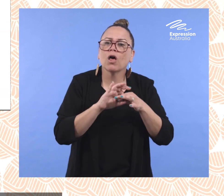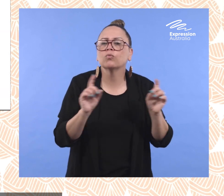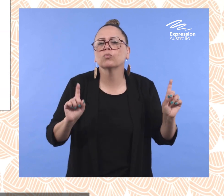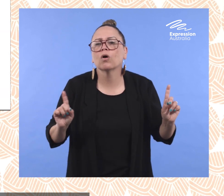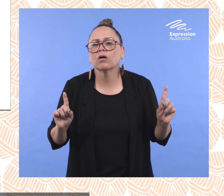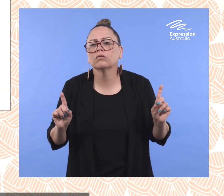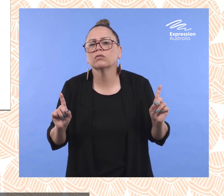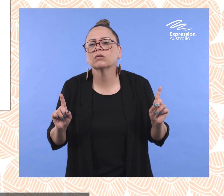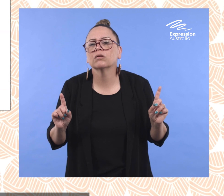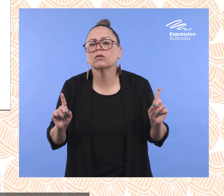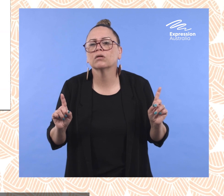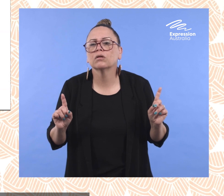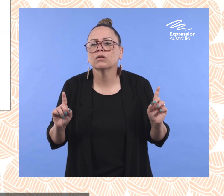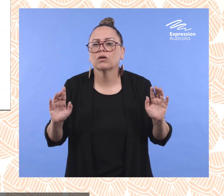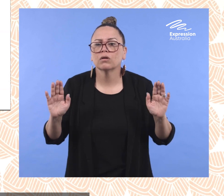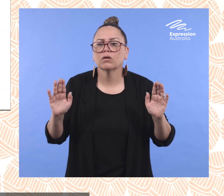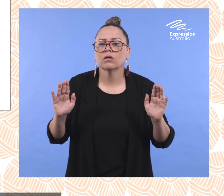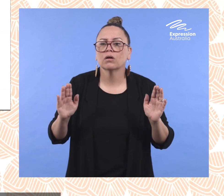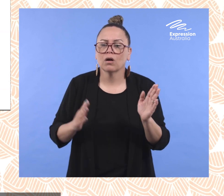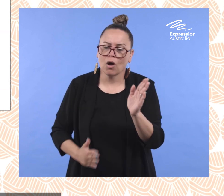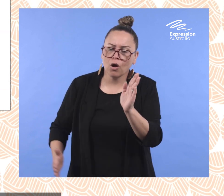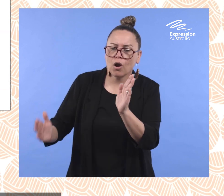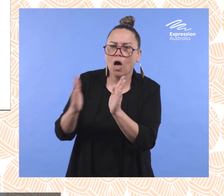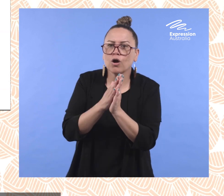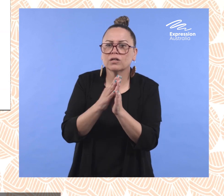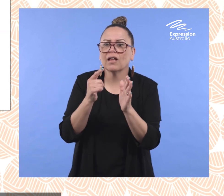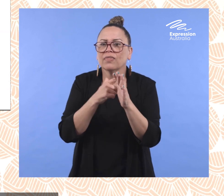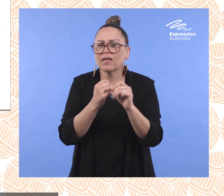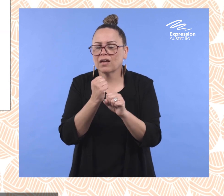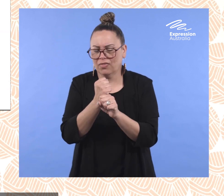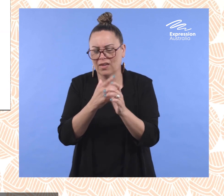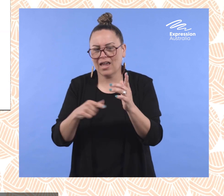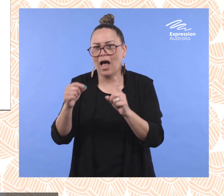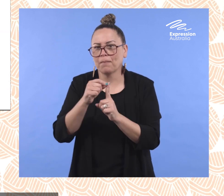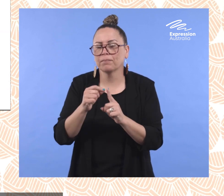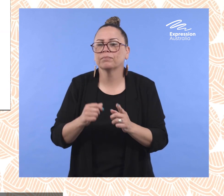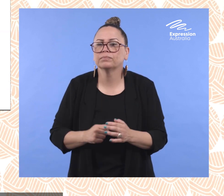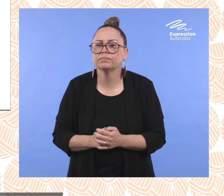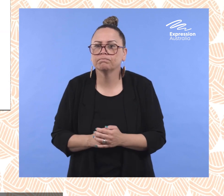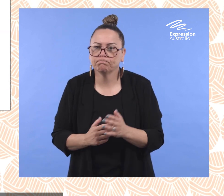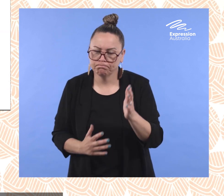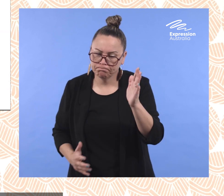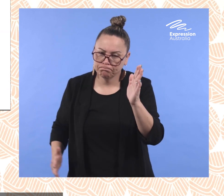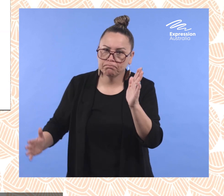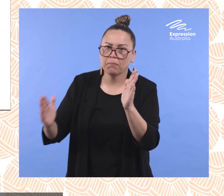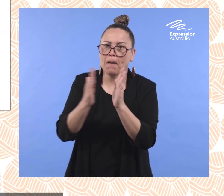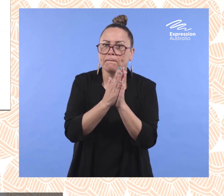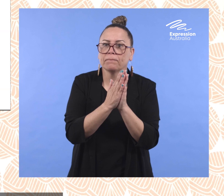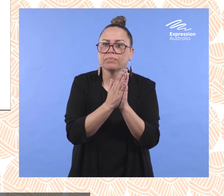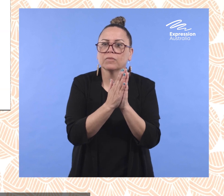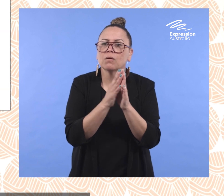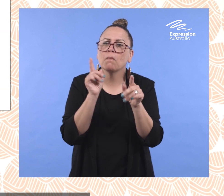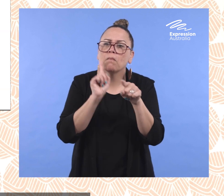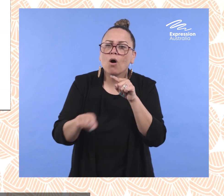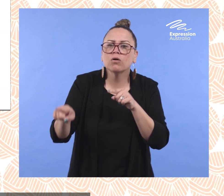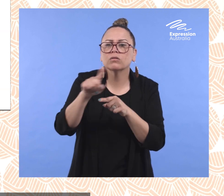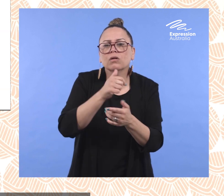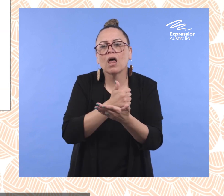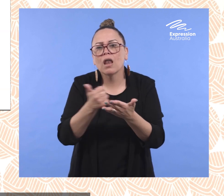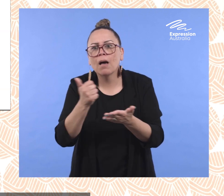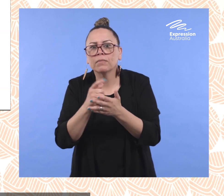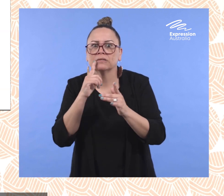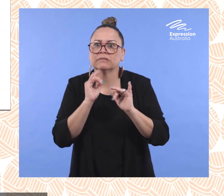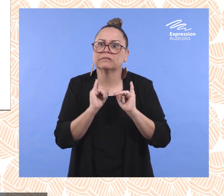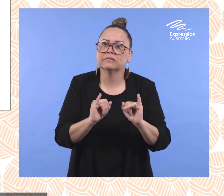imagine a lot of it's got to do with closing the gap, Carla. Yeah, mostly to do with closing the gap. The fact that there are still those awful statistics that most of